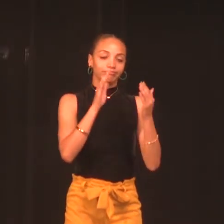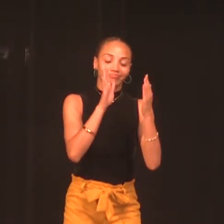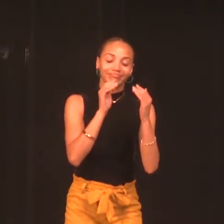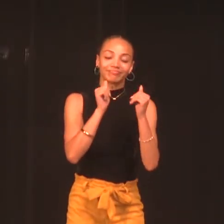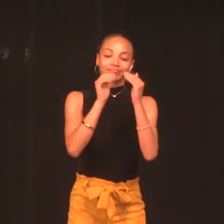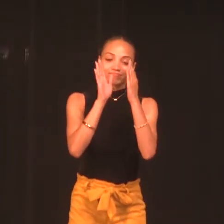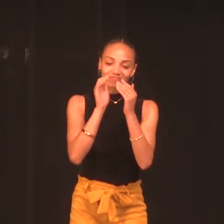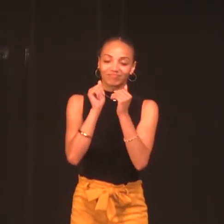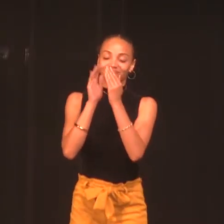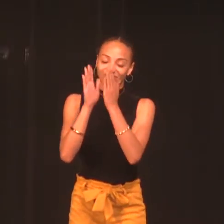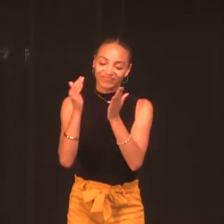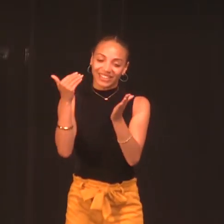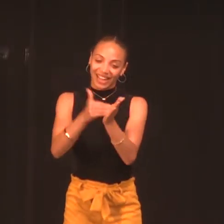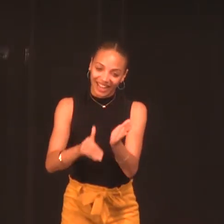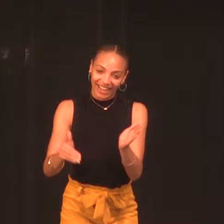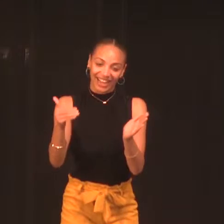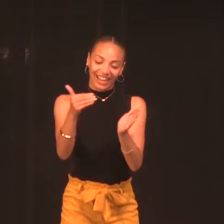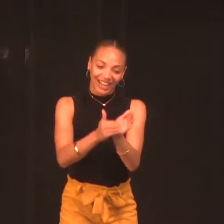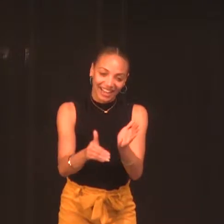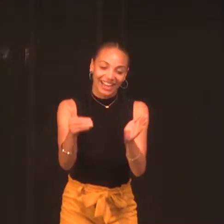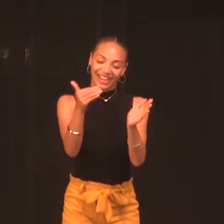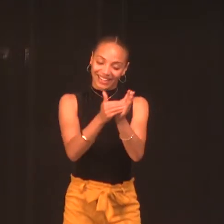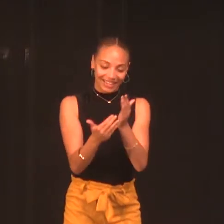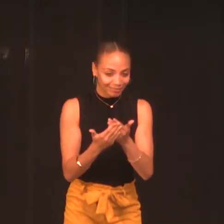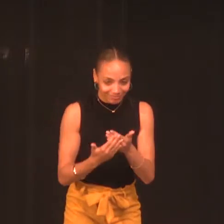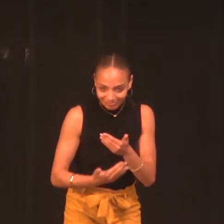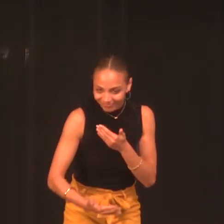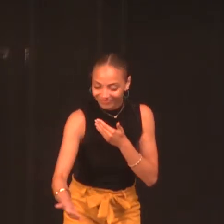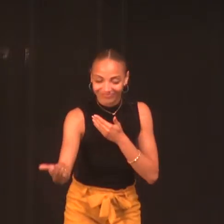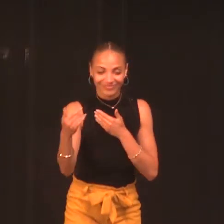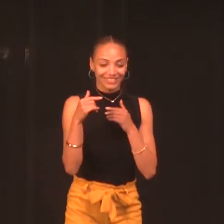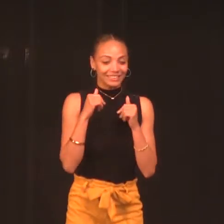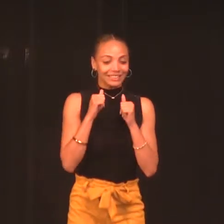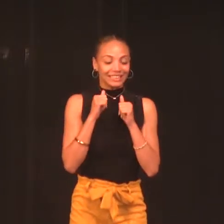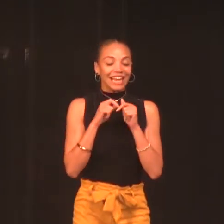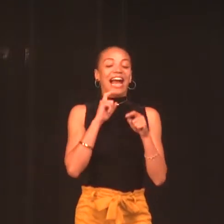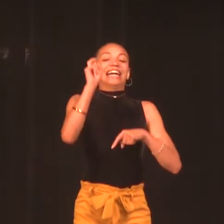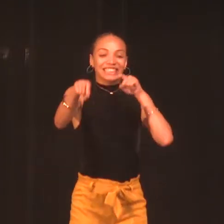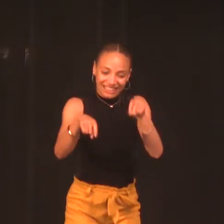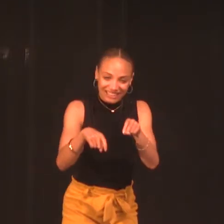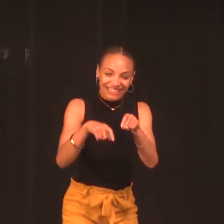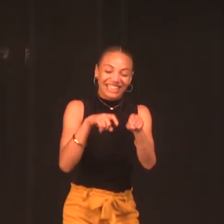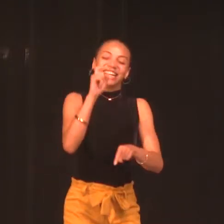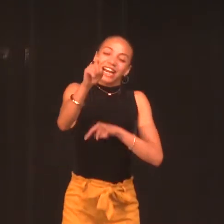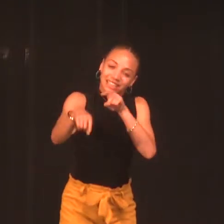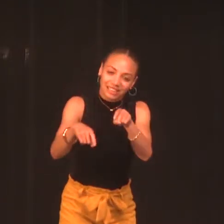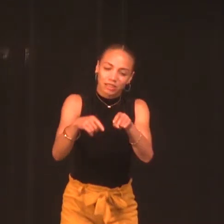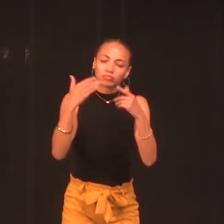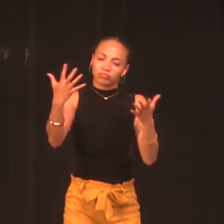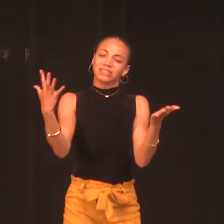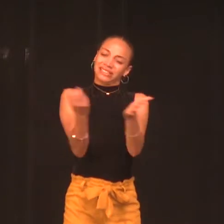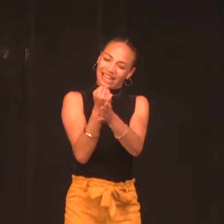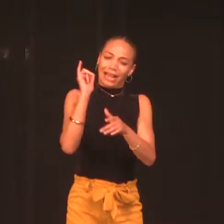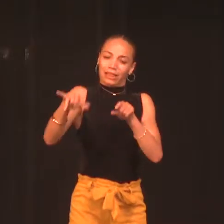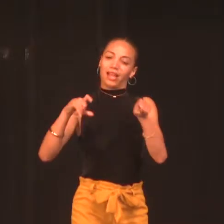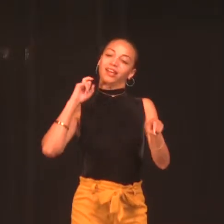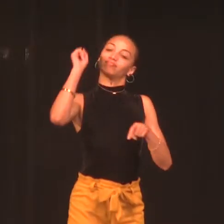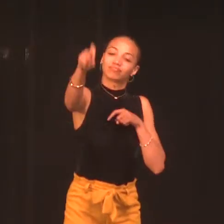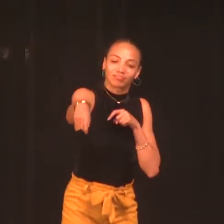But that feeling is something that you'll face over and over again throughout the rest of your life. And you just gotta keep taking